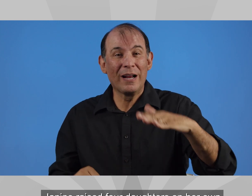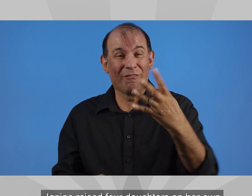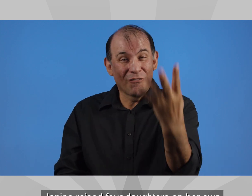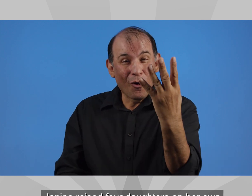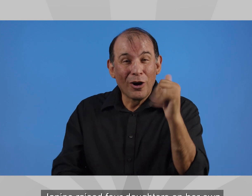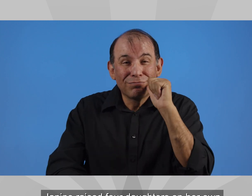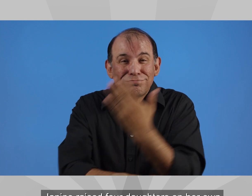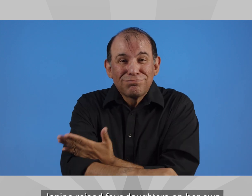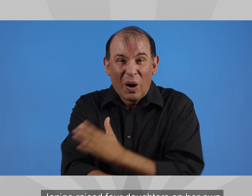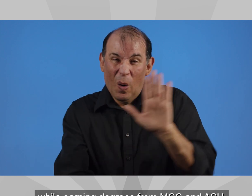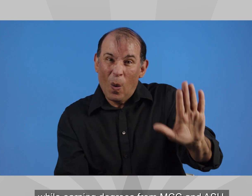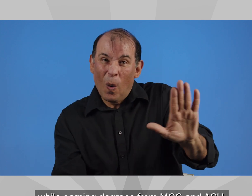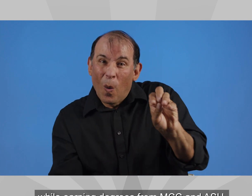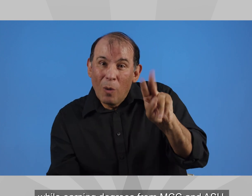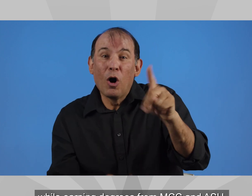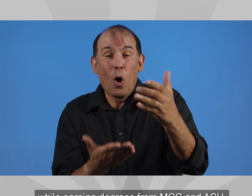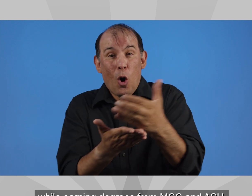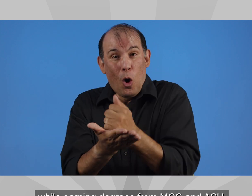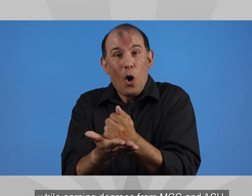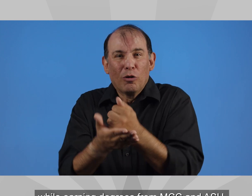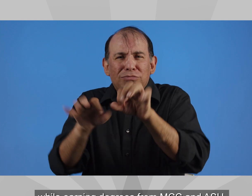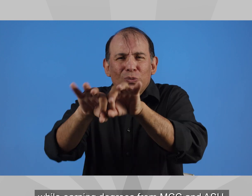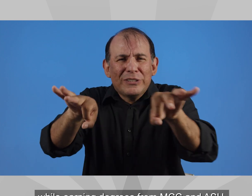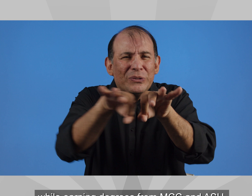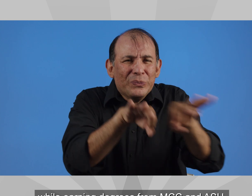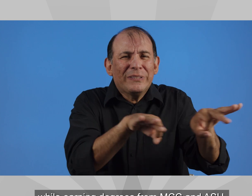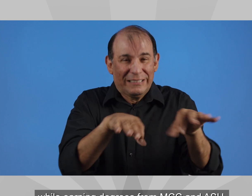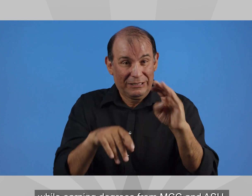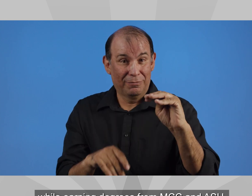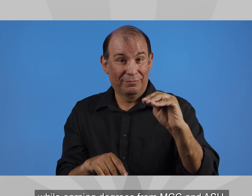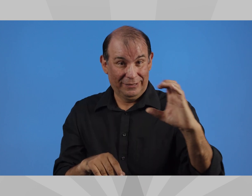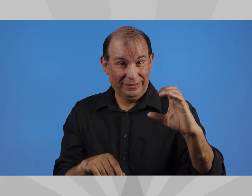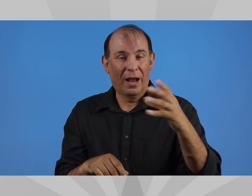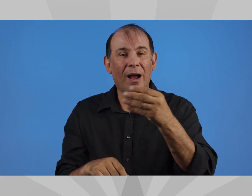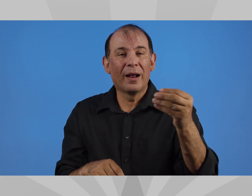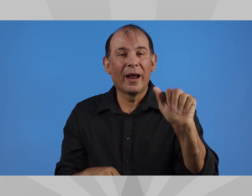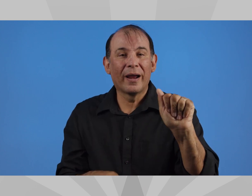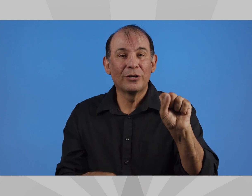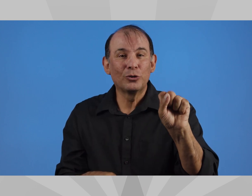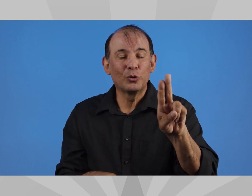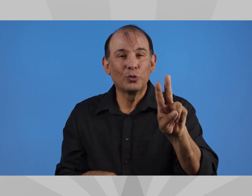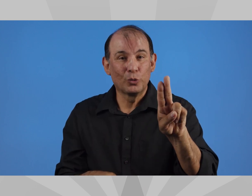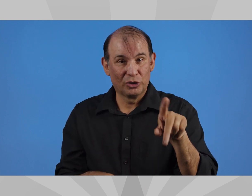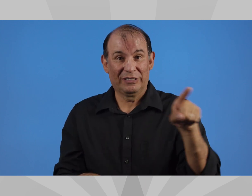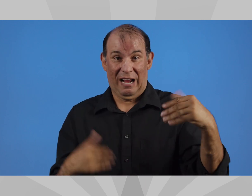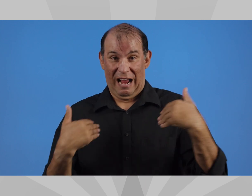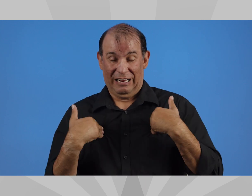4 daughters on her own while earning degrees from MCC and ASU.